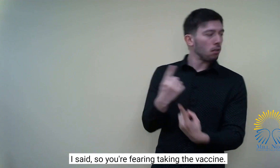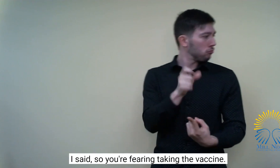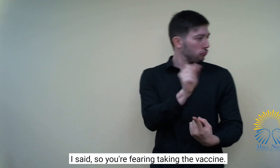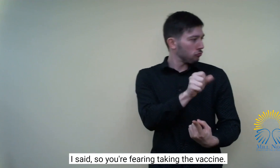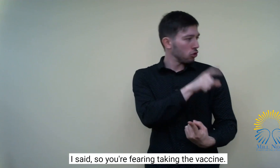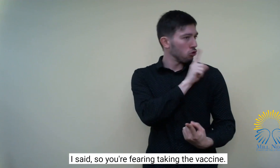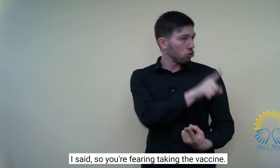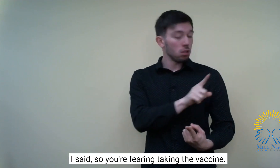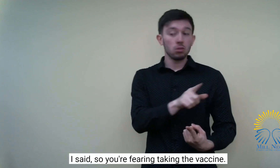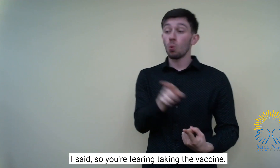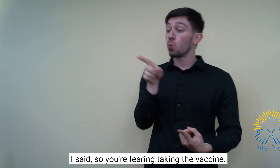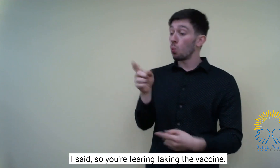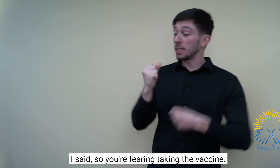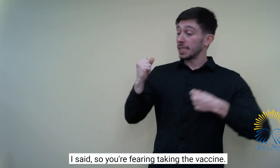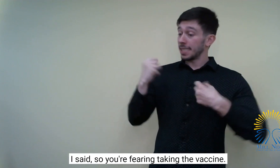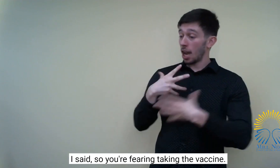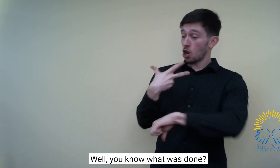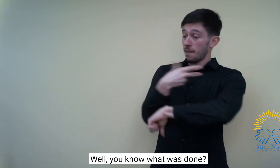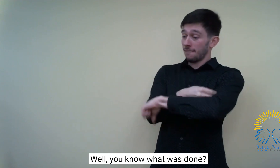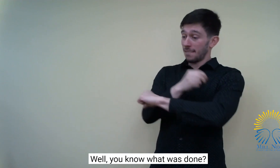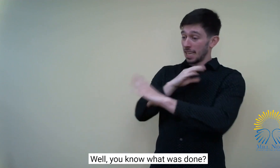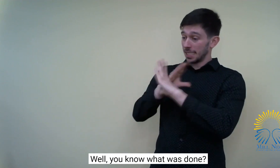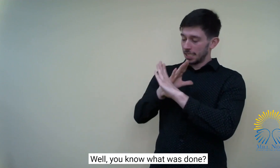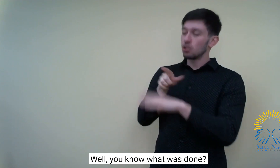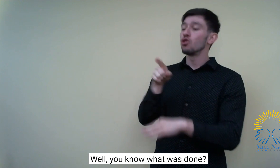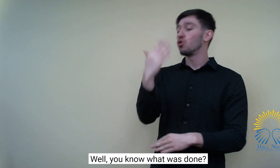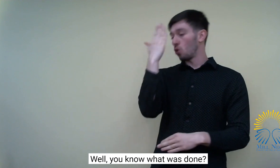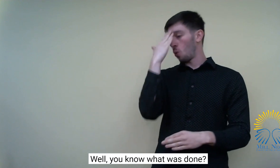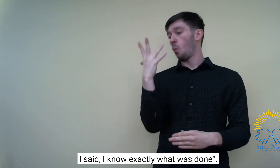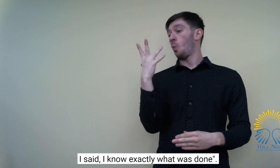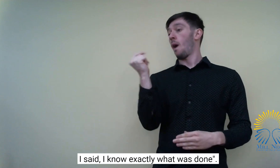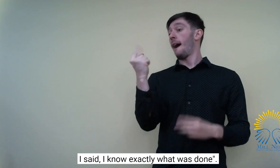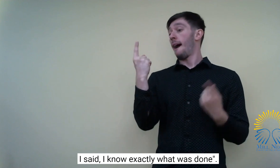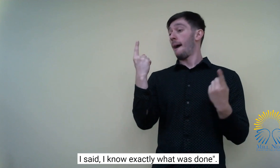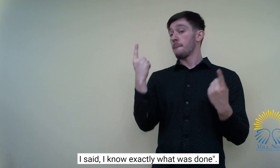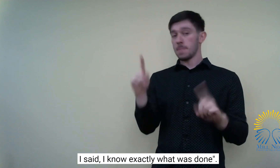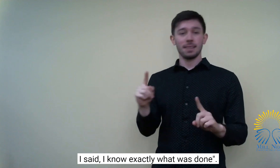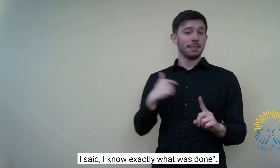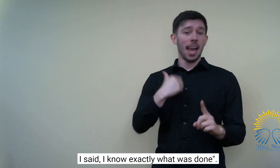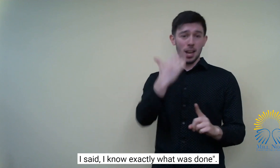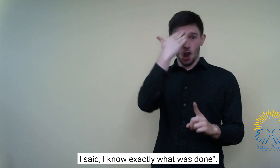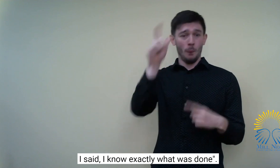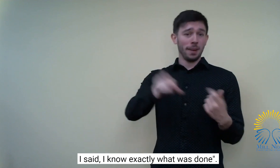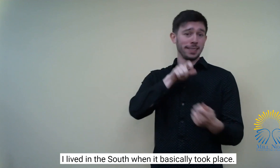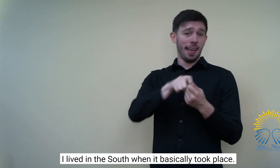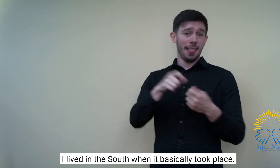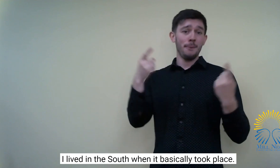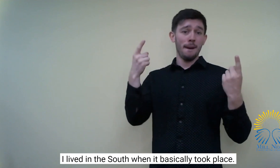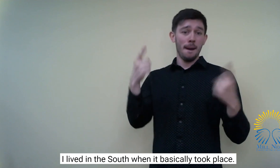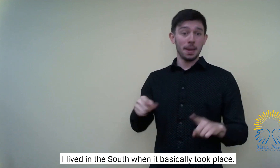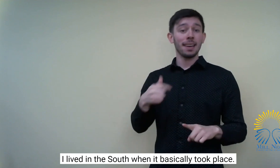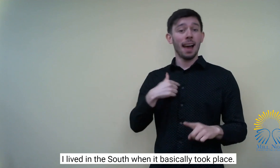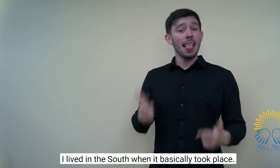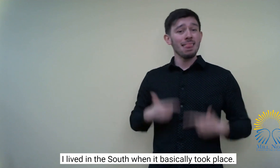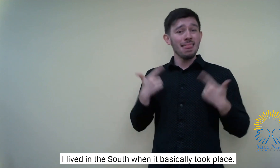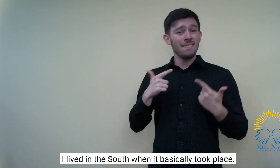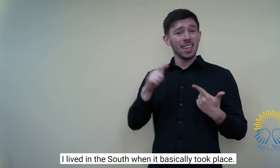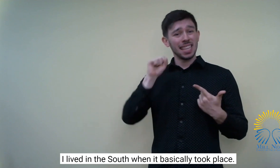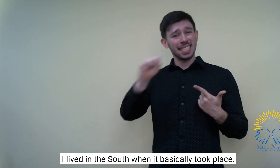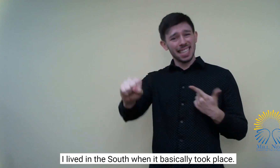fearing taking the vaccine?" "Well, you know what was done." I said, "I know exactly what was done. I lived in the South when it basically took